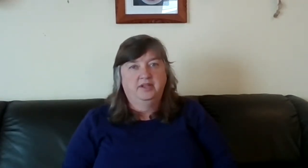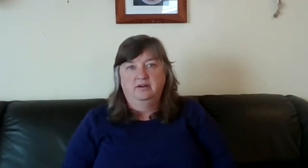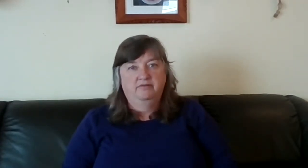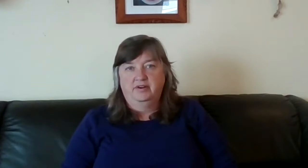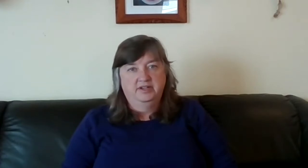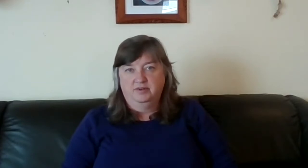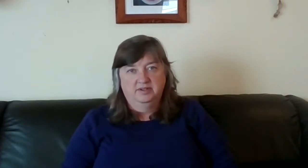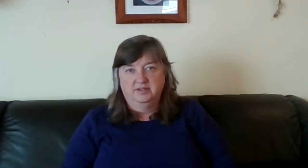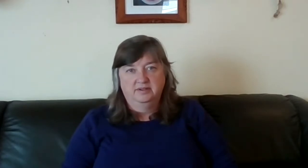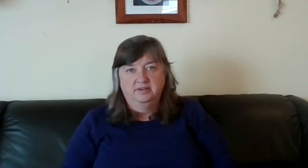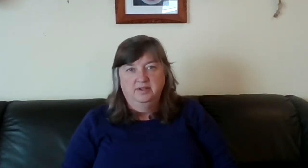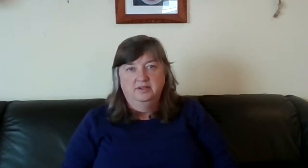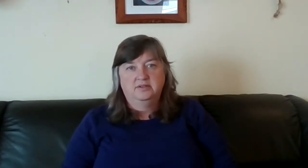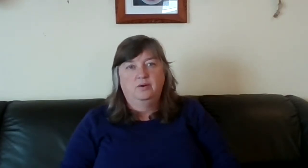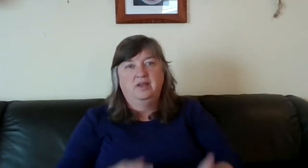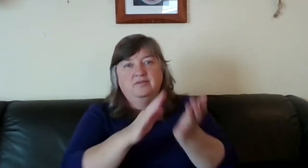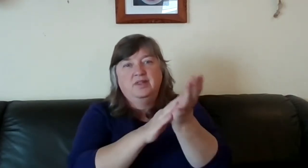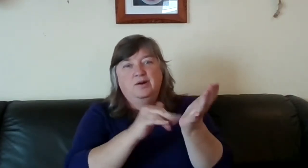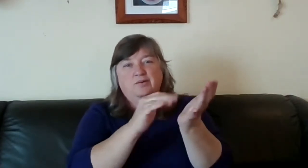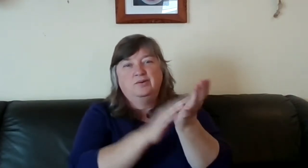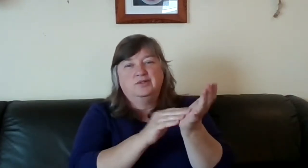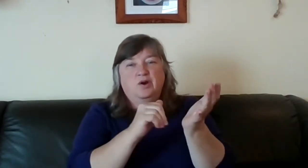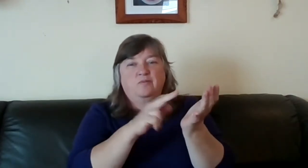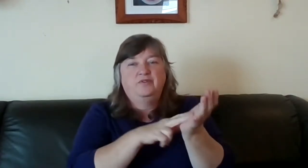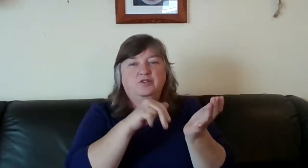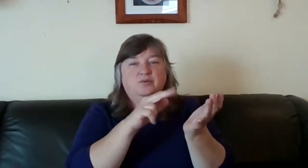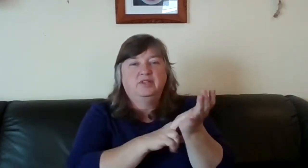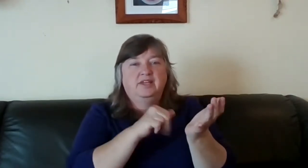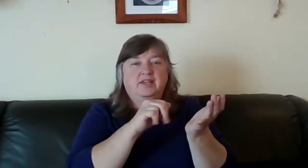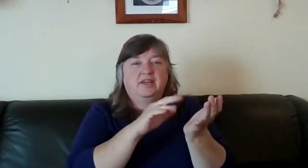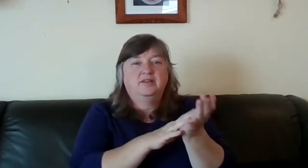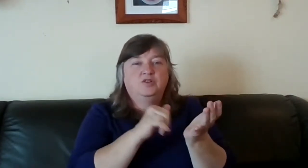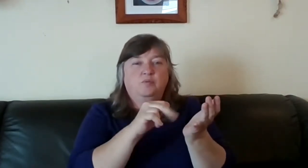they're very different. So even though soap visually and soap and